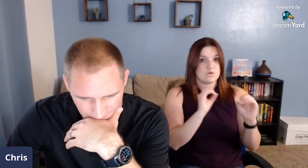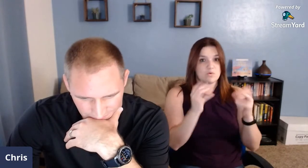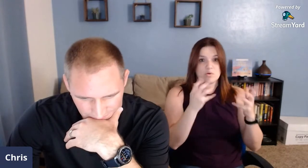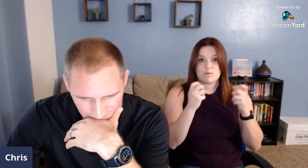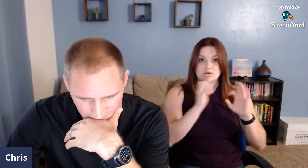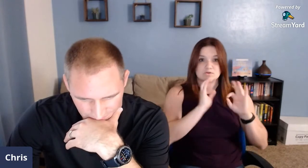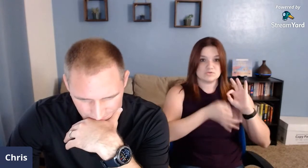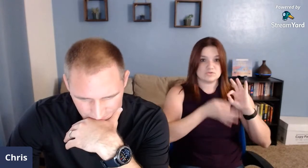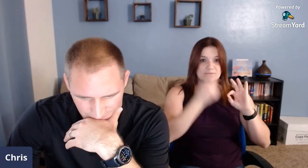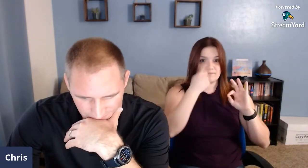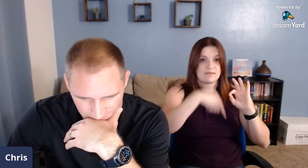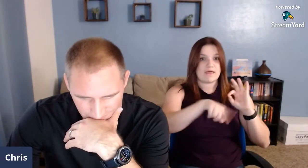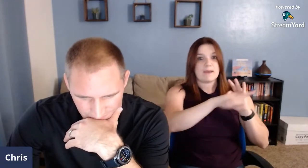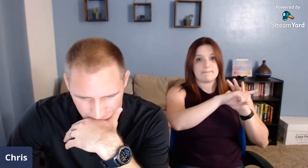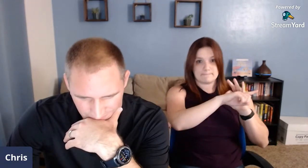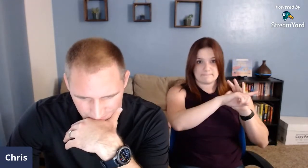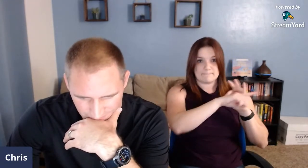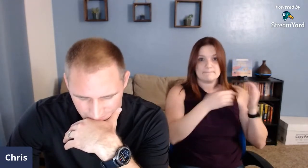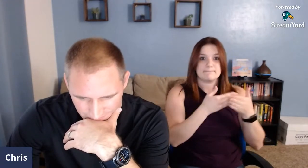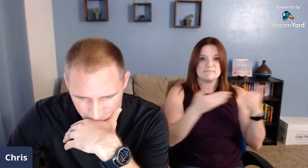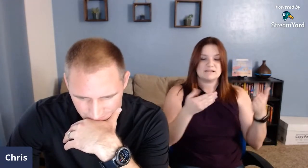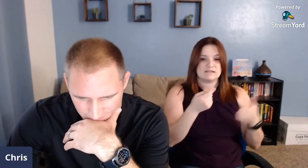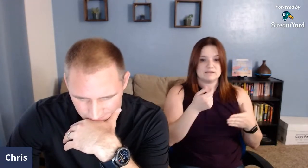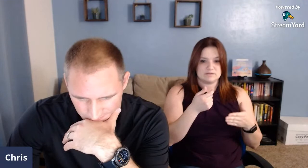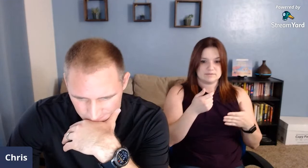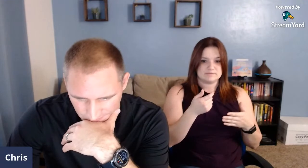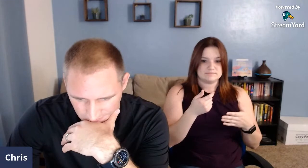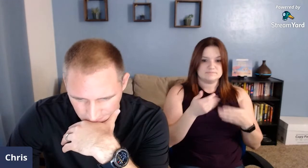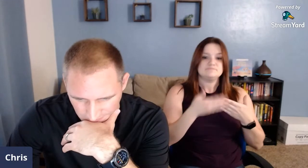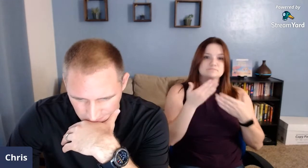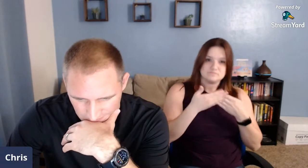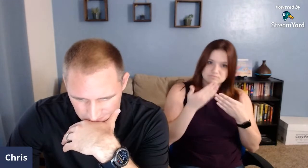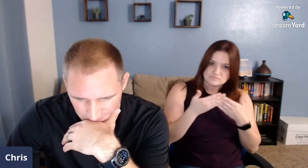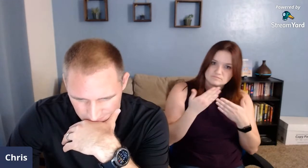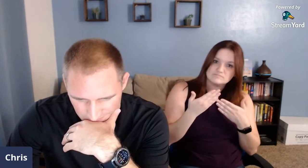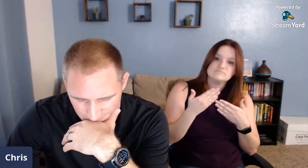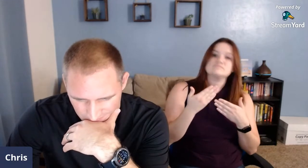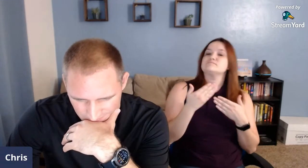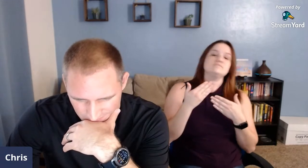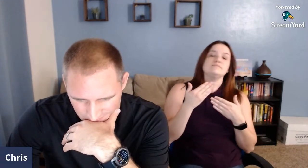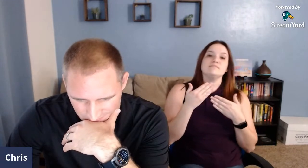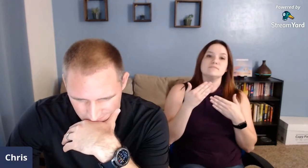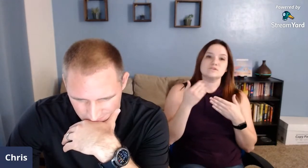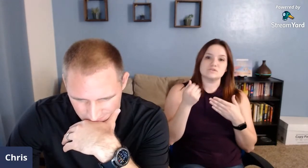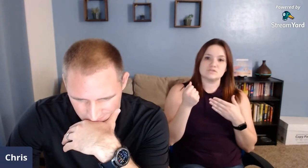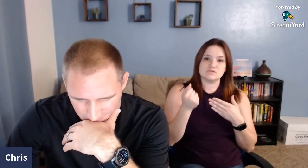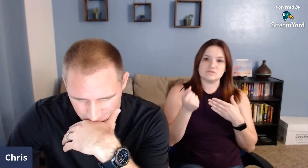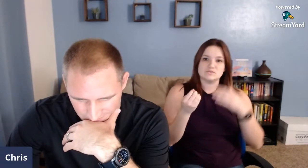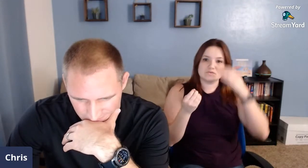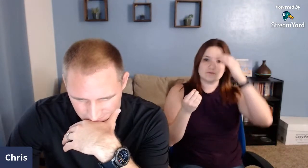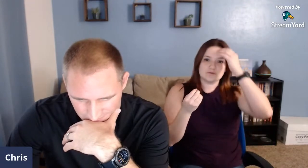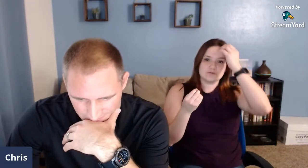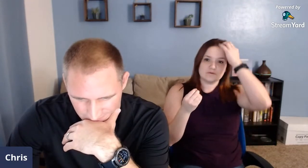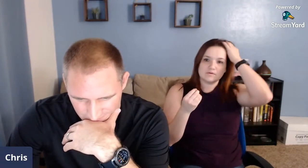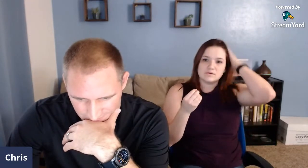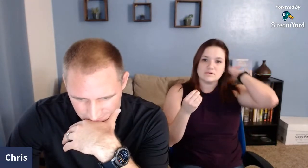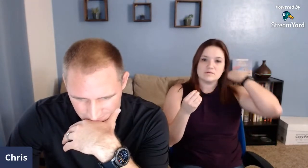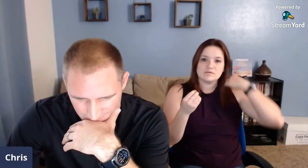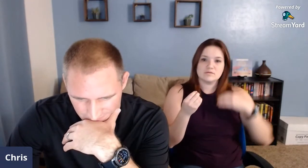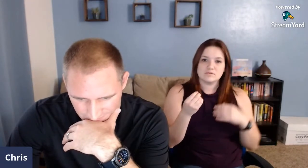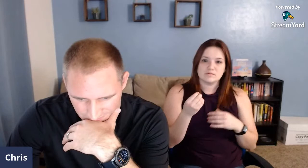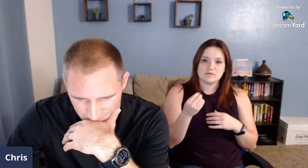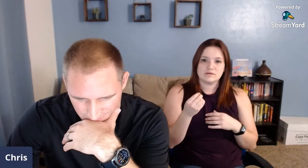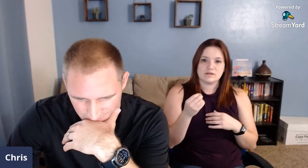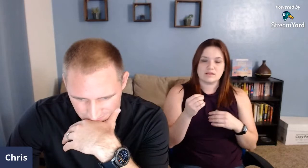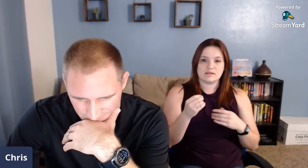interpret for them, and the material's a little bit easier, and so they're very happy to have me